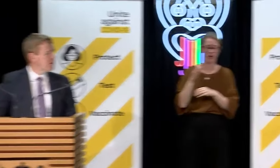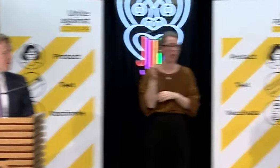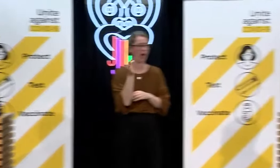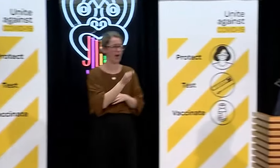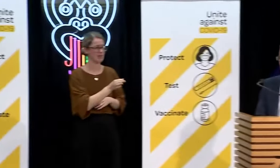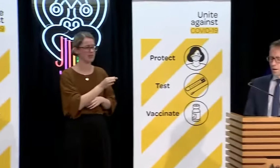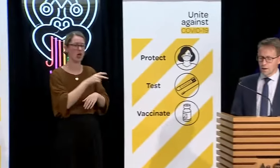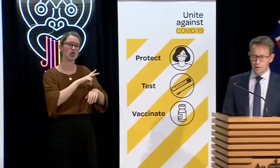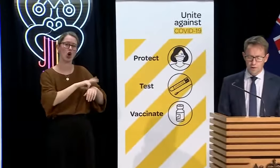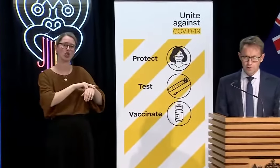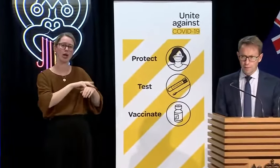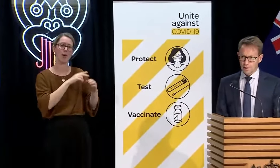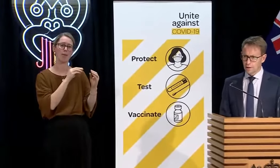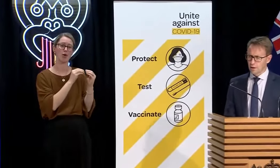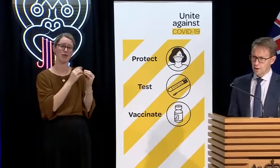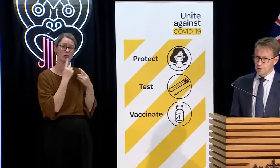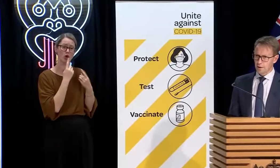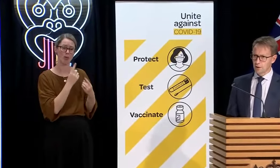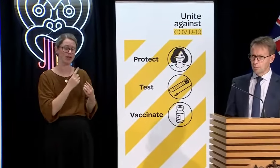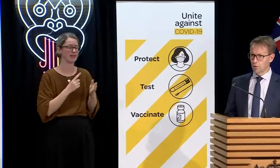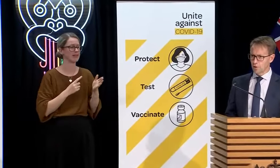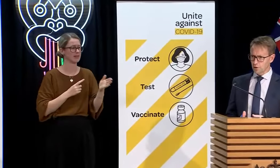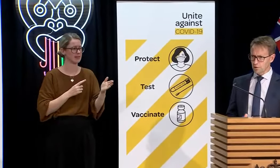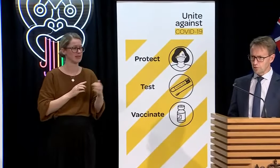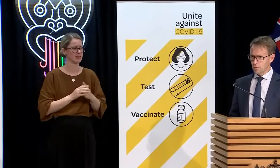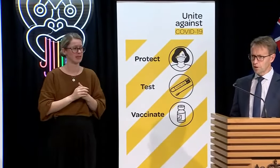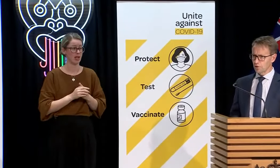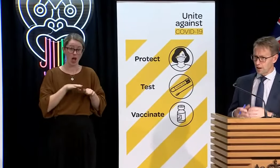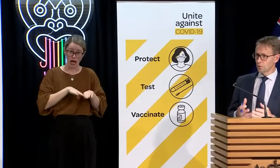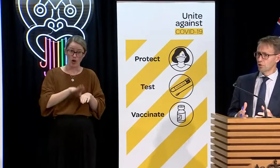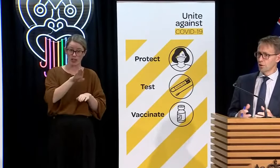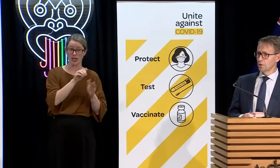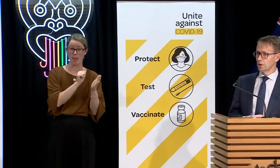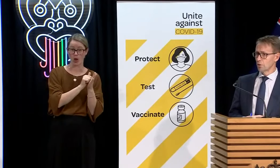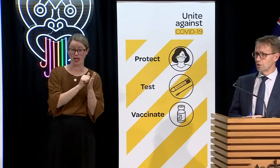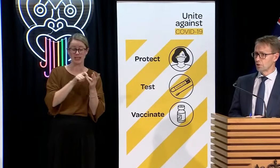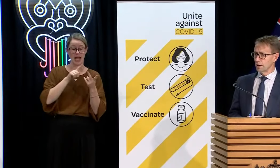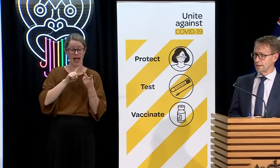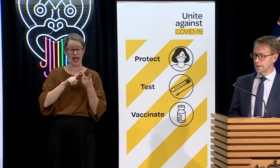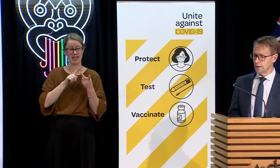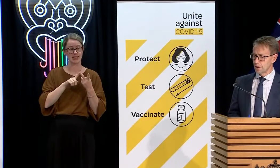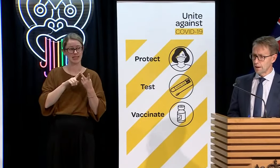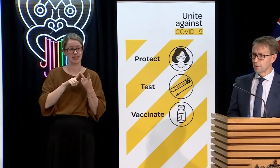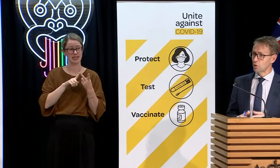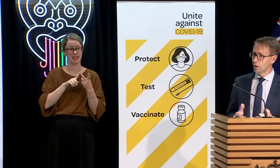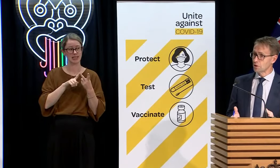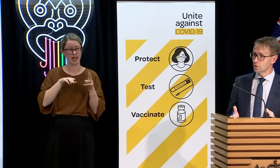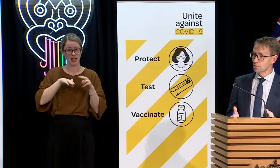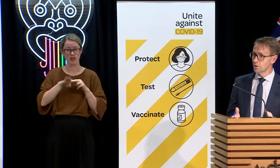on that. I think there's been both an increase in bookings and also an increase